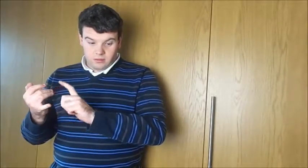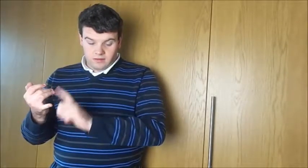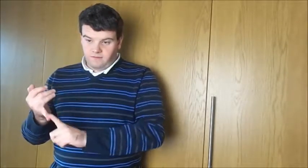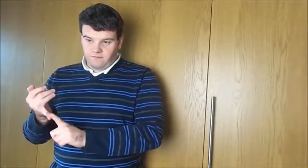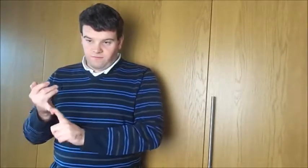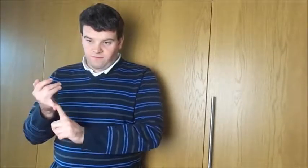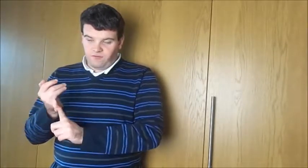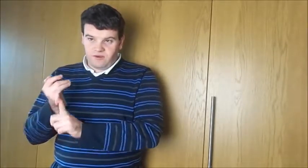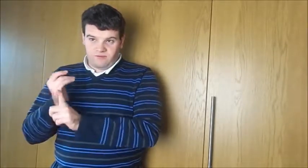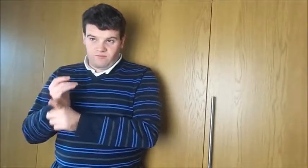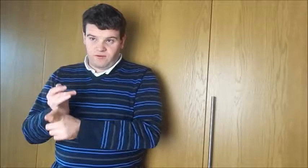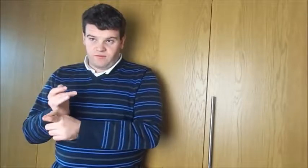then Frederick,